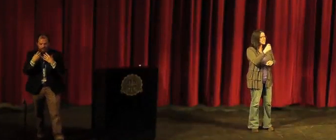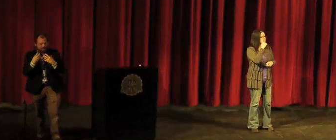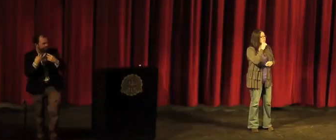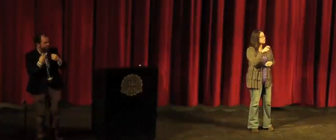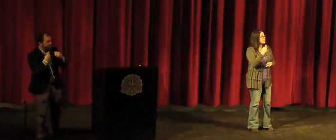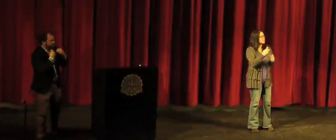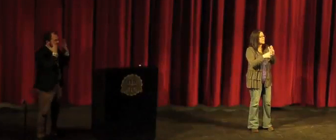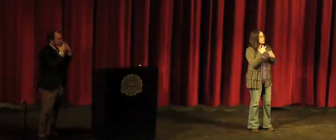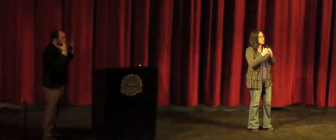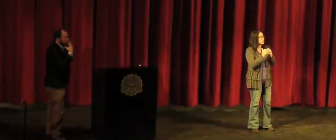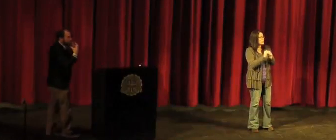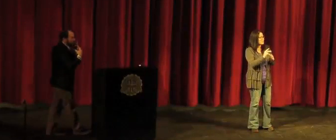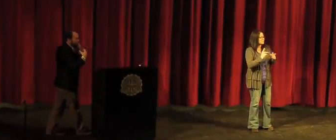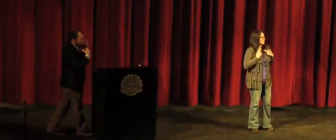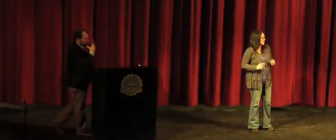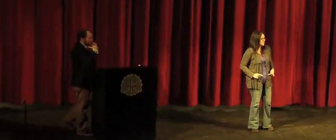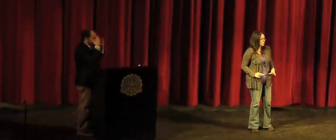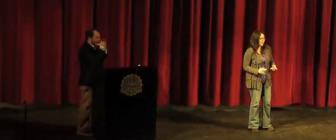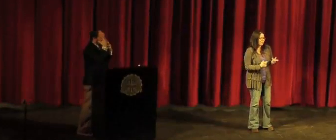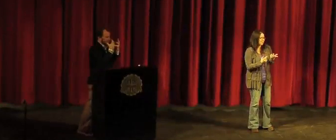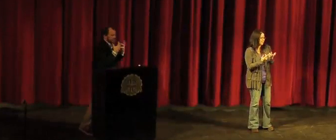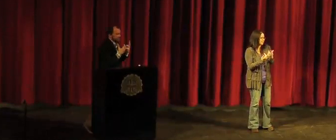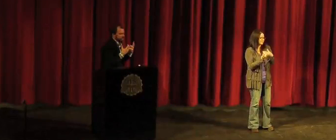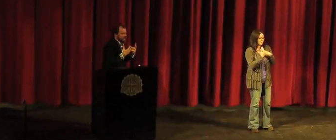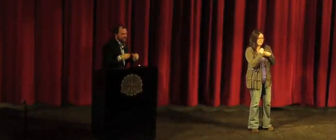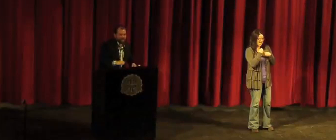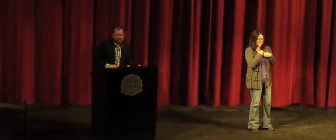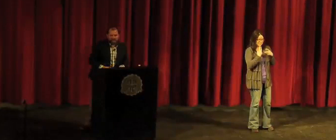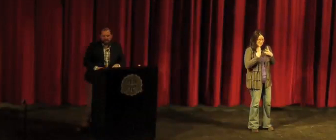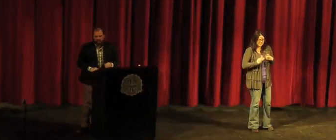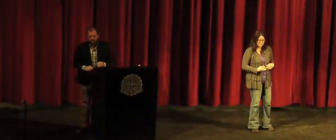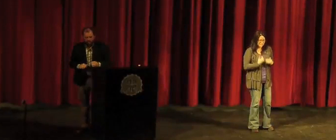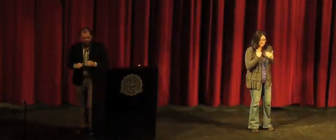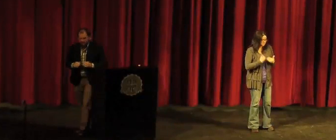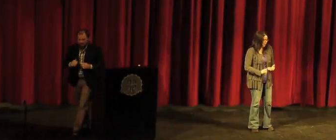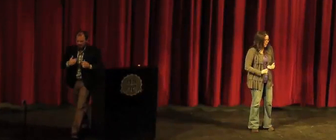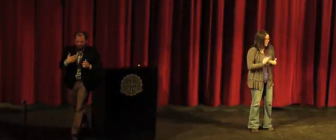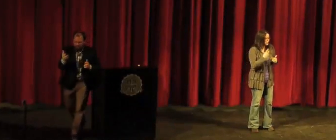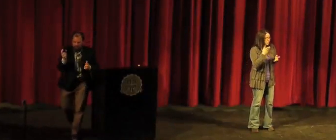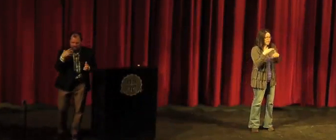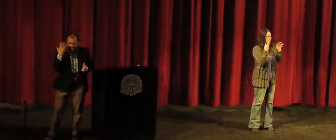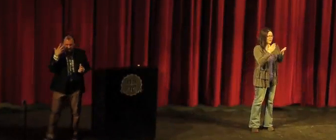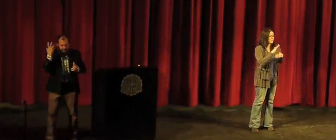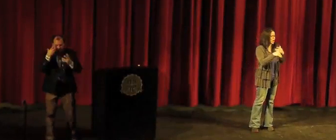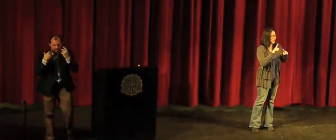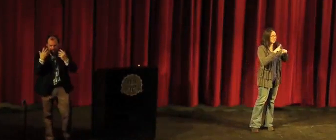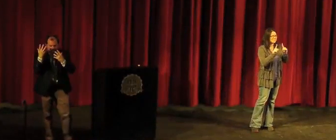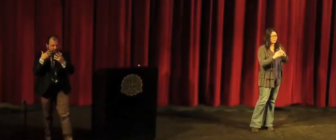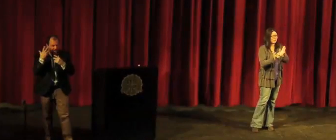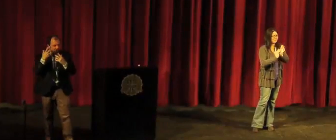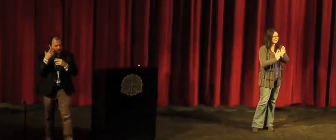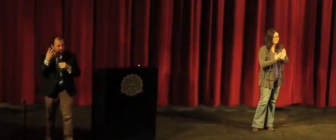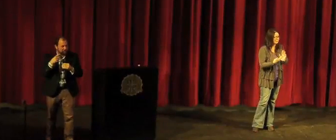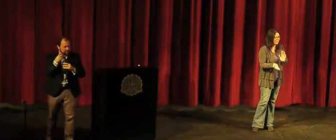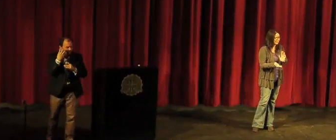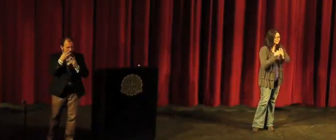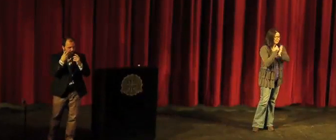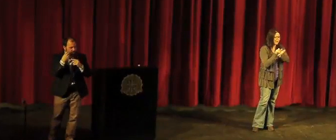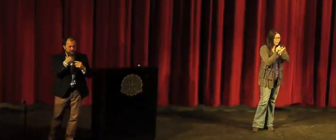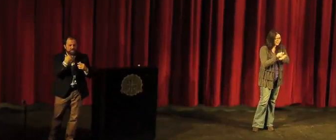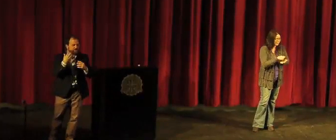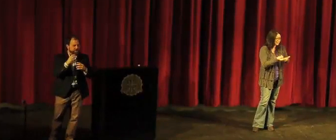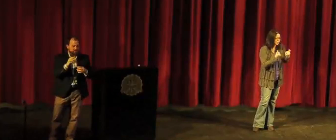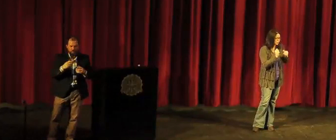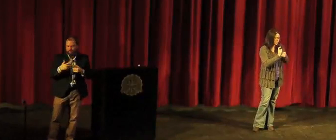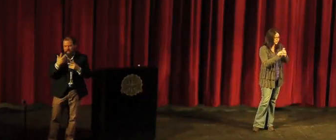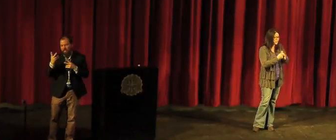of physical mechanisms in his body, and so they recommend all these ridiculous things and therapies and stuff to try